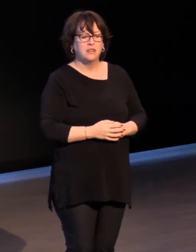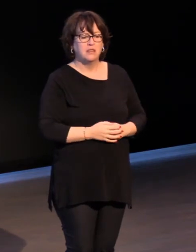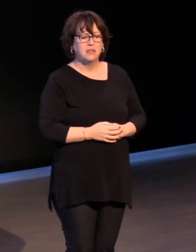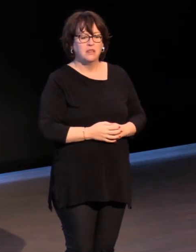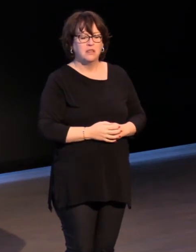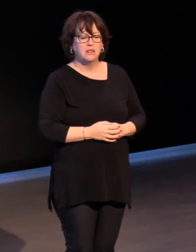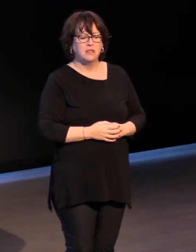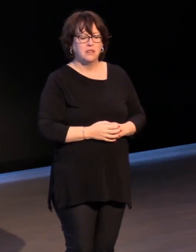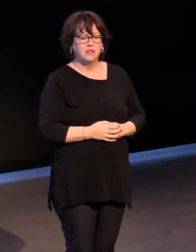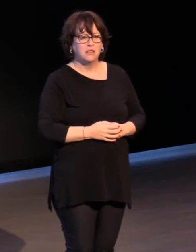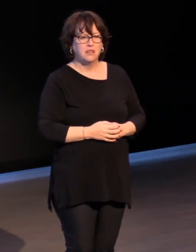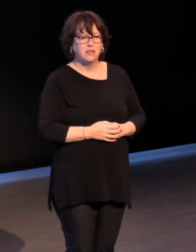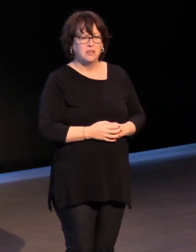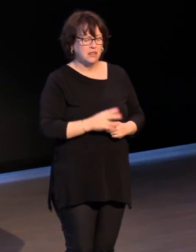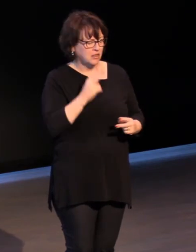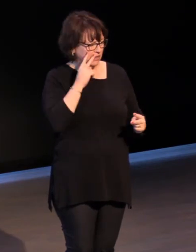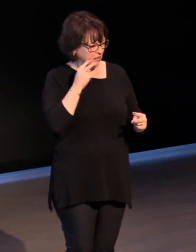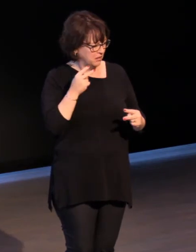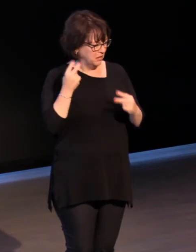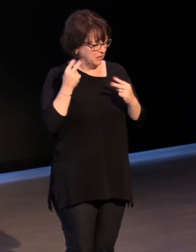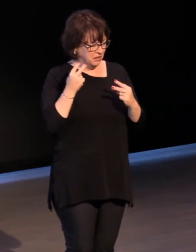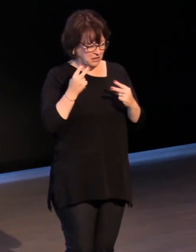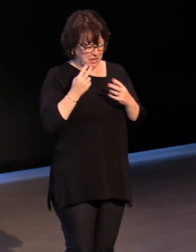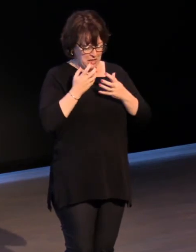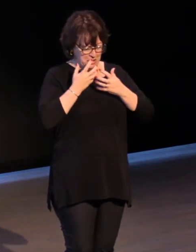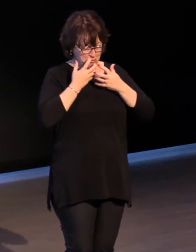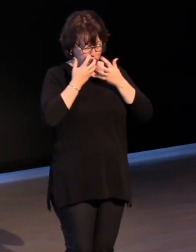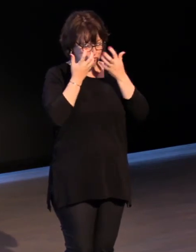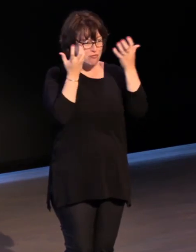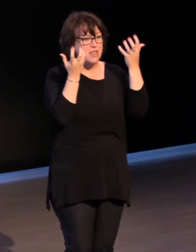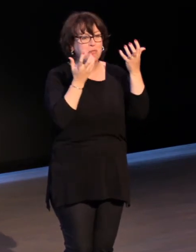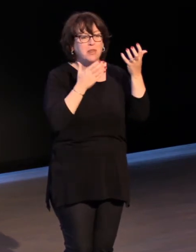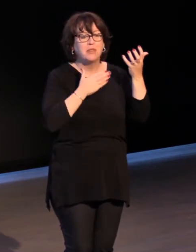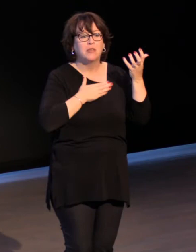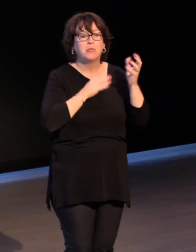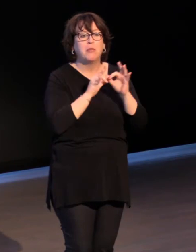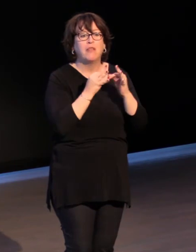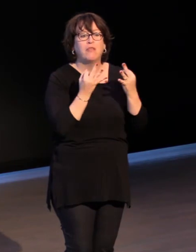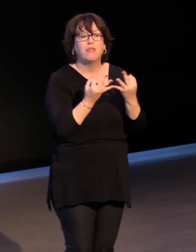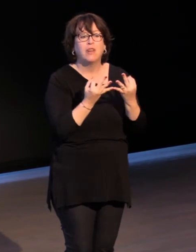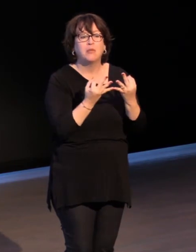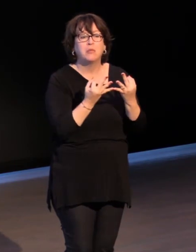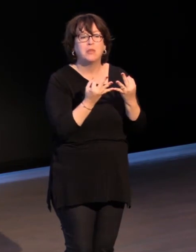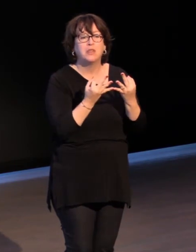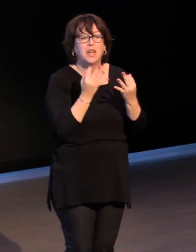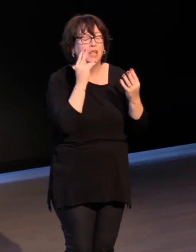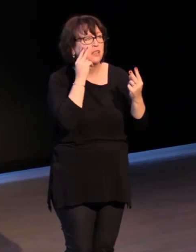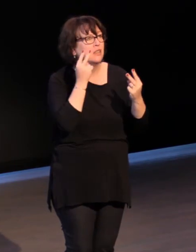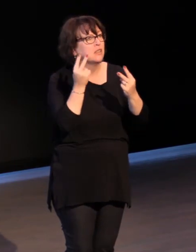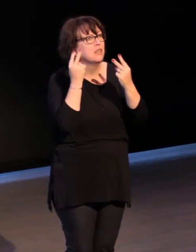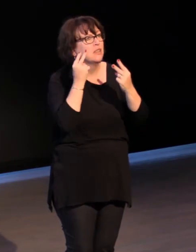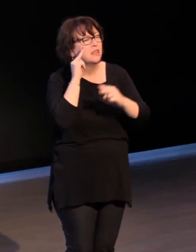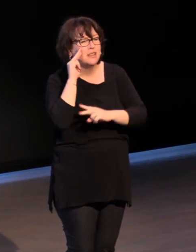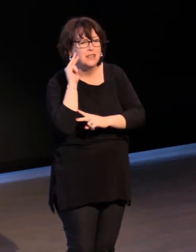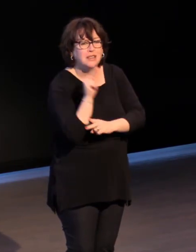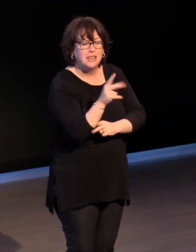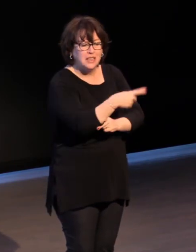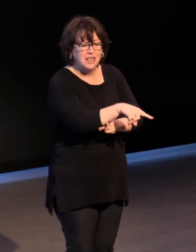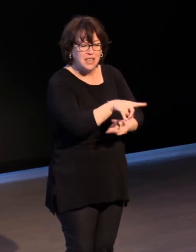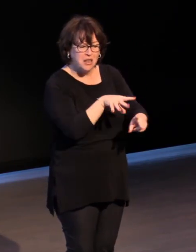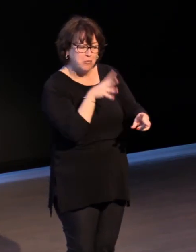And the screaming of my relatives that I have seen being raped.